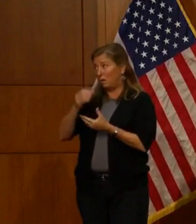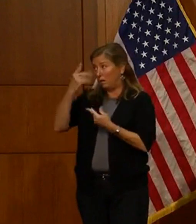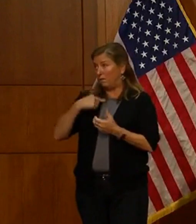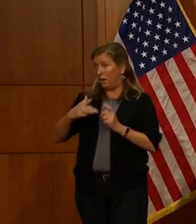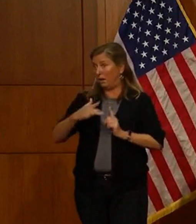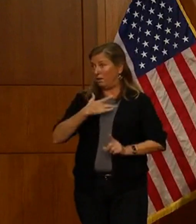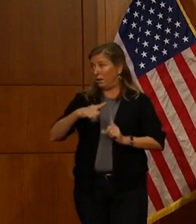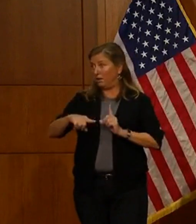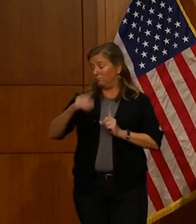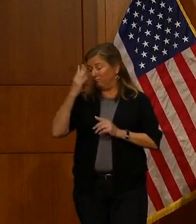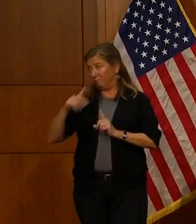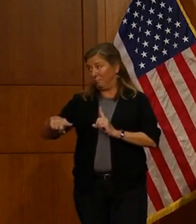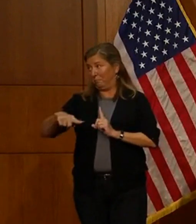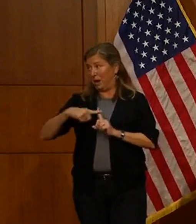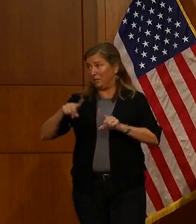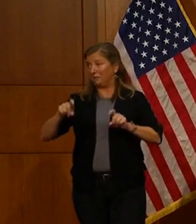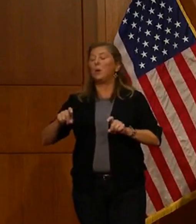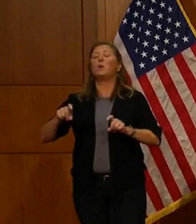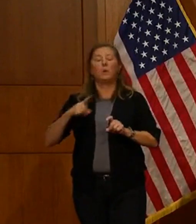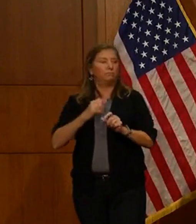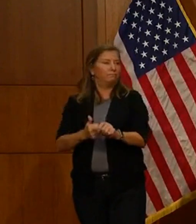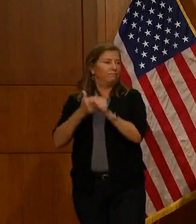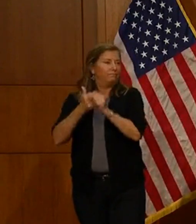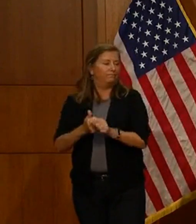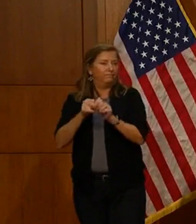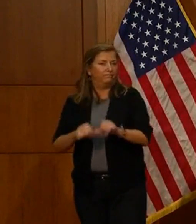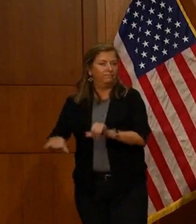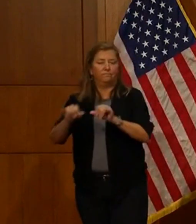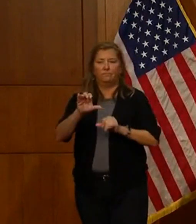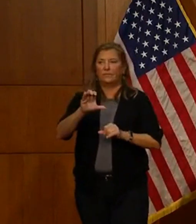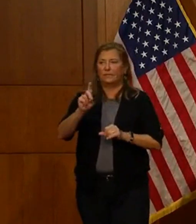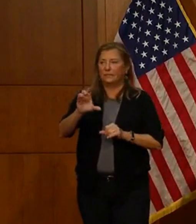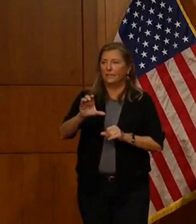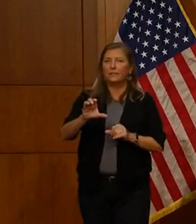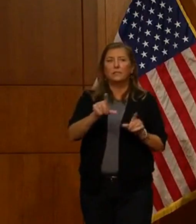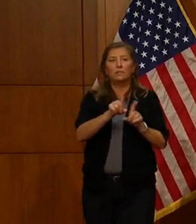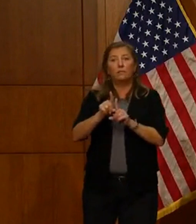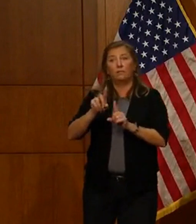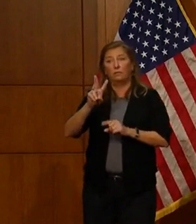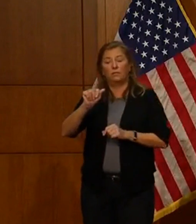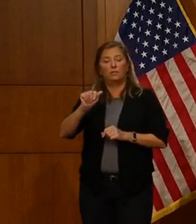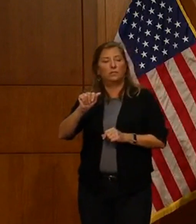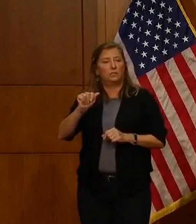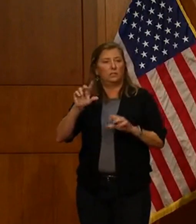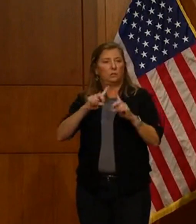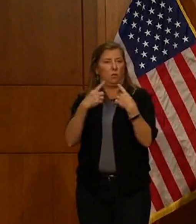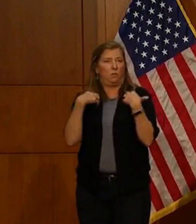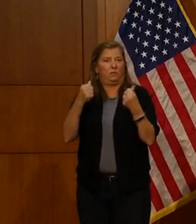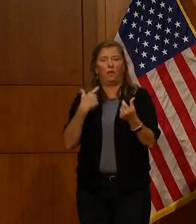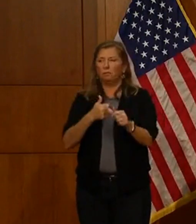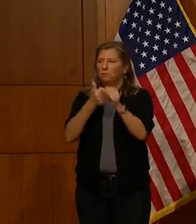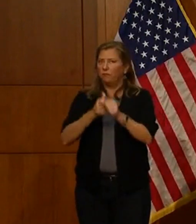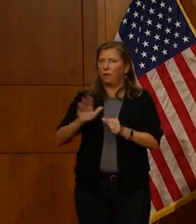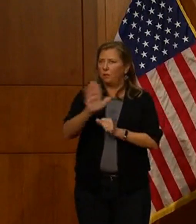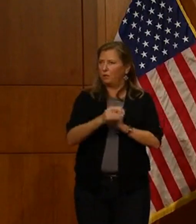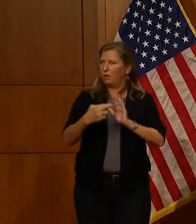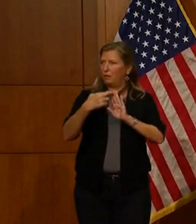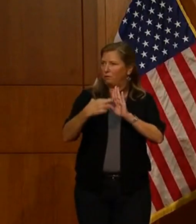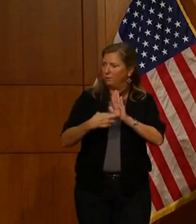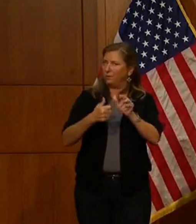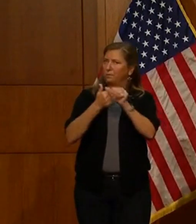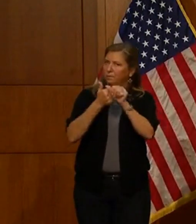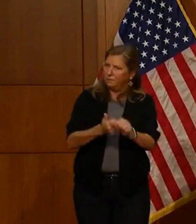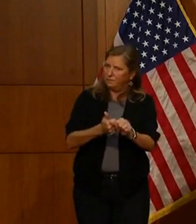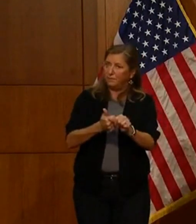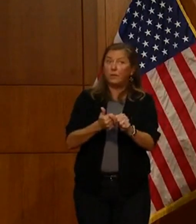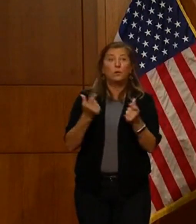health guidance that you've all heard from the Virginia Department of Health and the Centers for Disease Control.